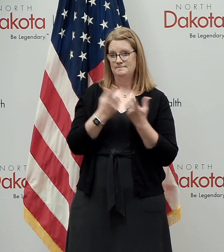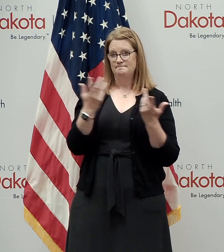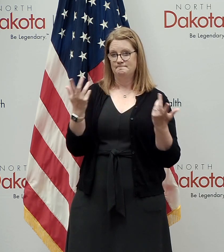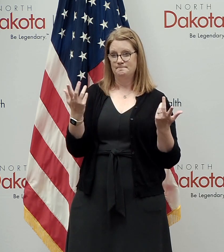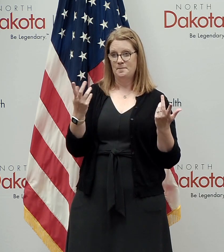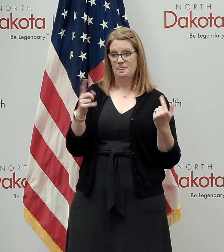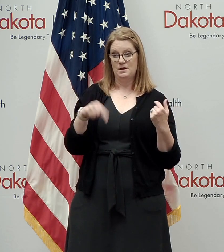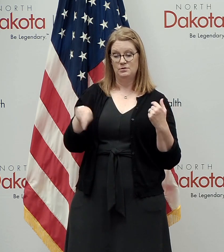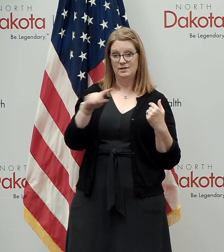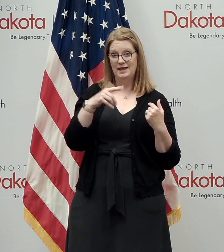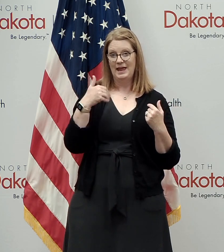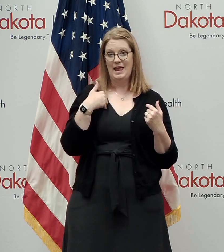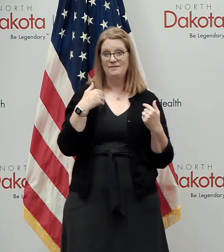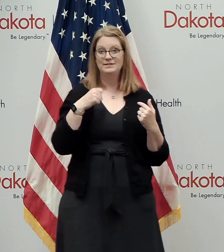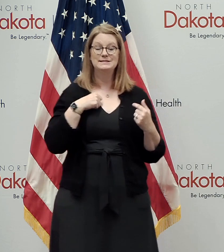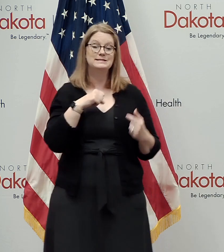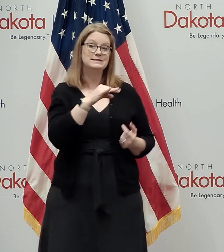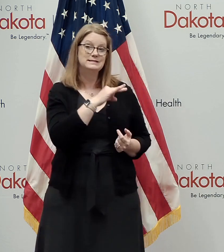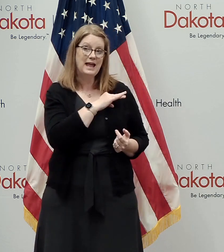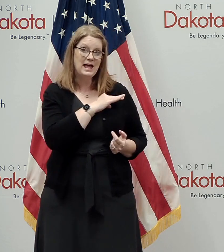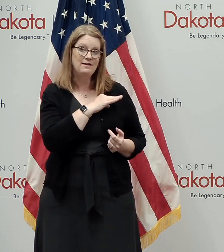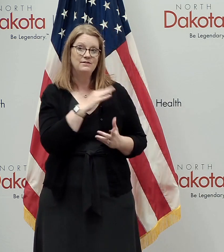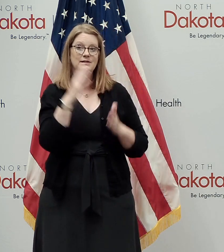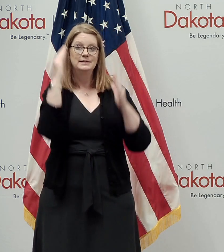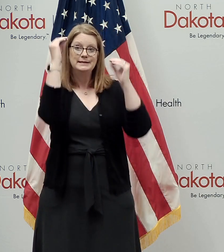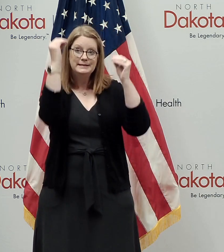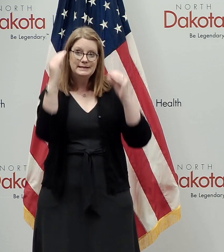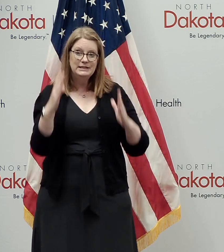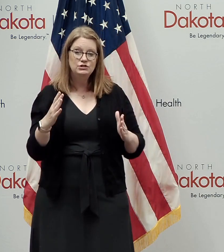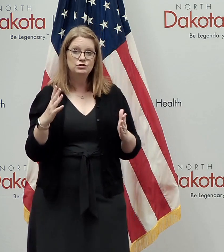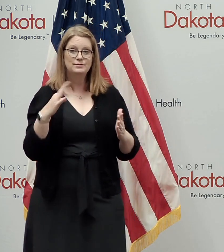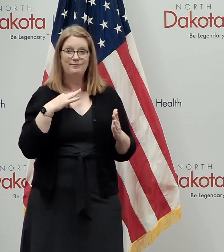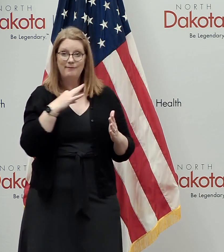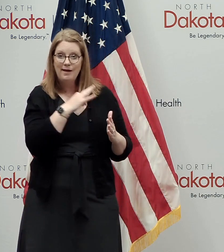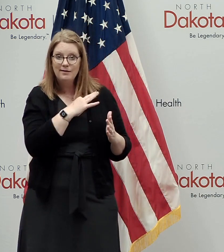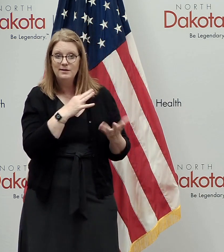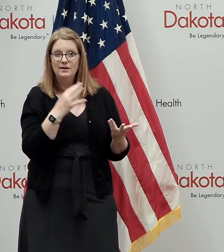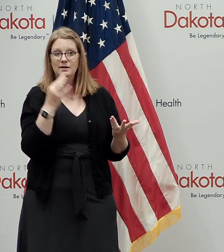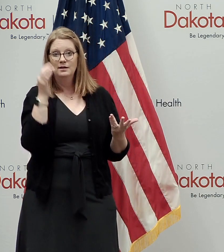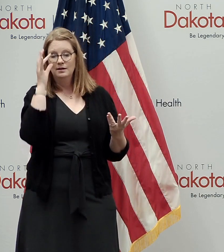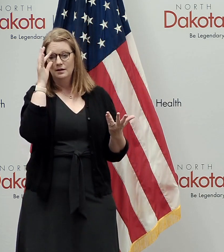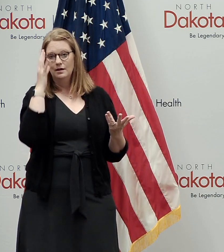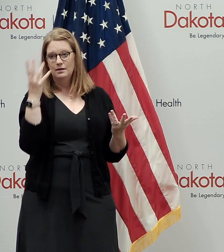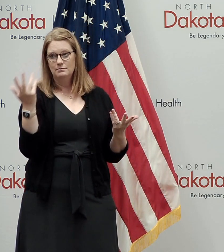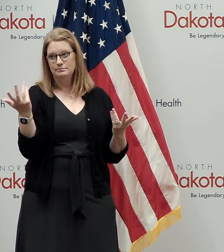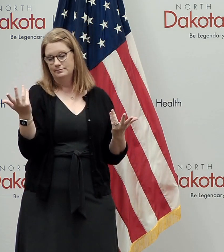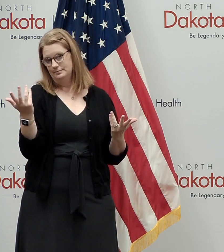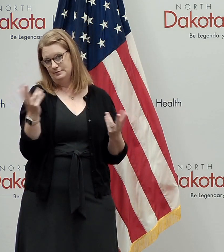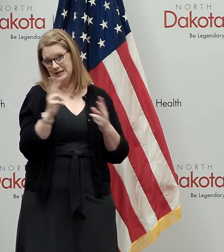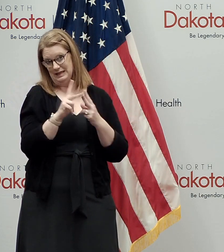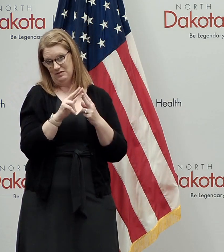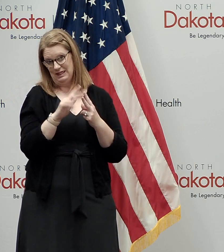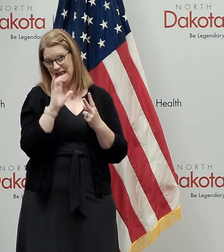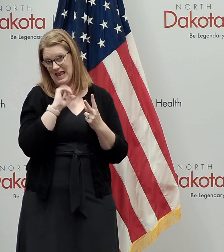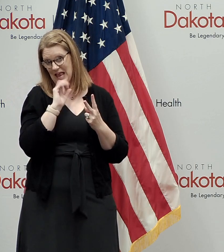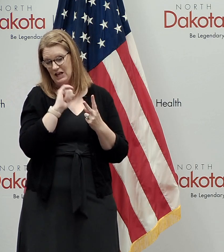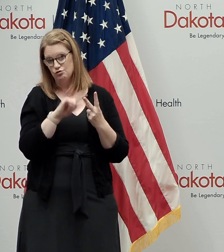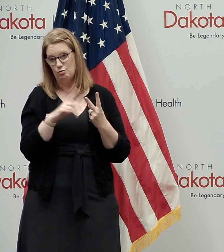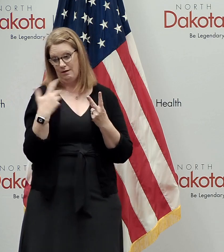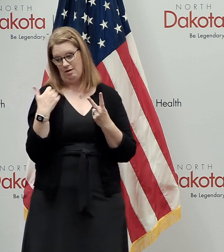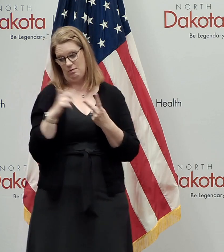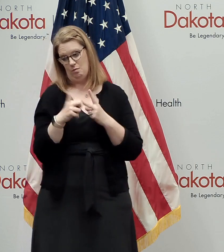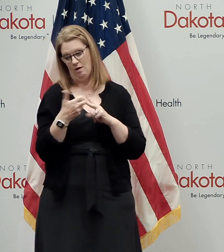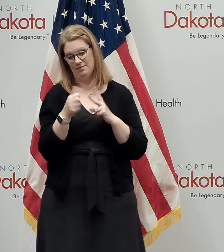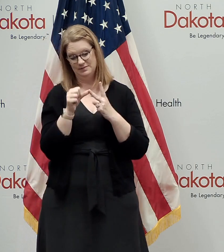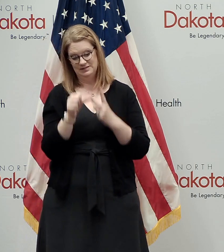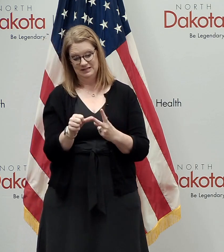any faculty or staff, teachers in a K-12 setting that have either age or underlying health conditions